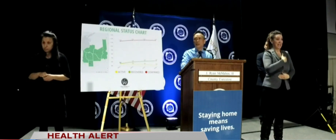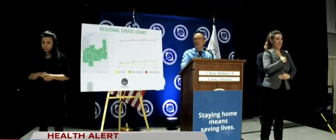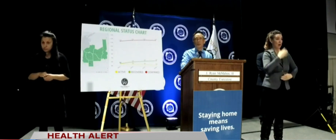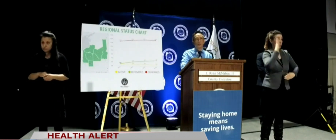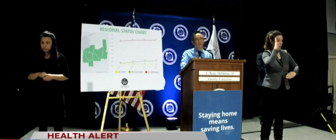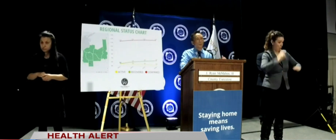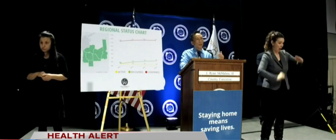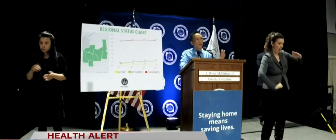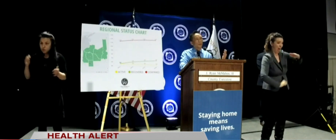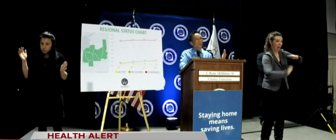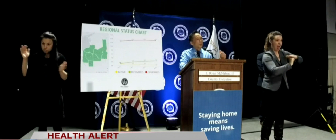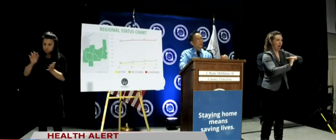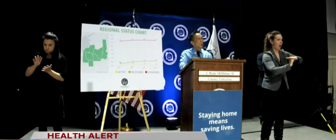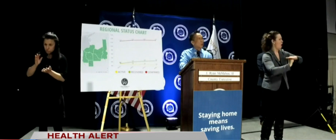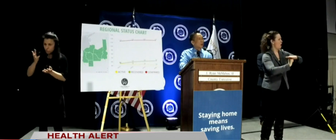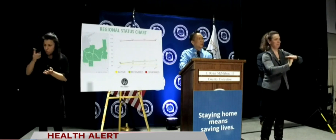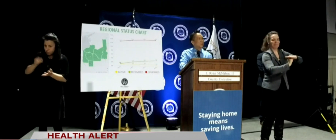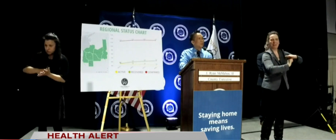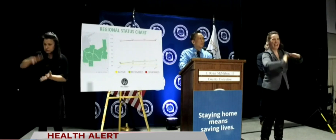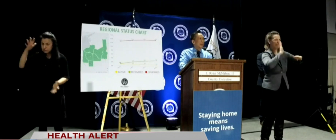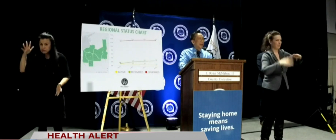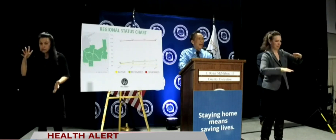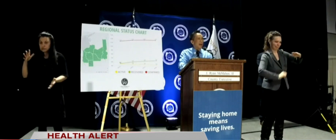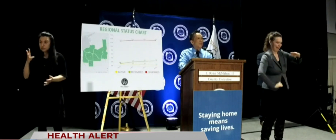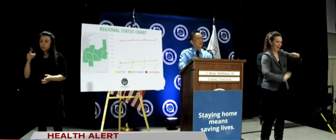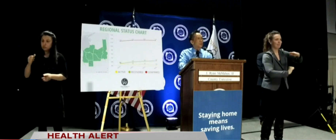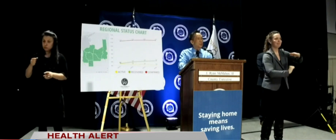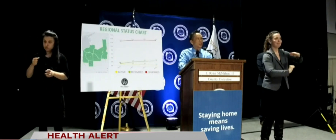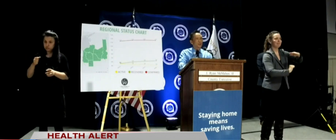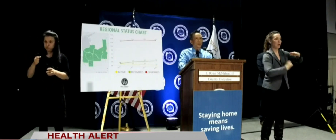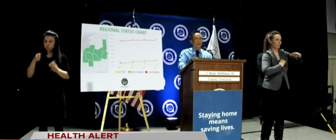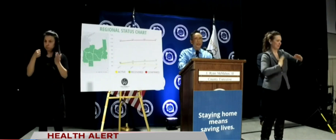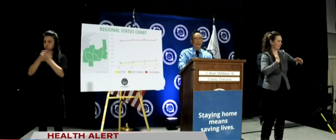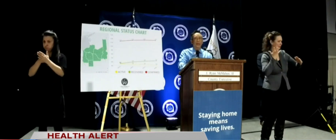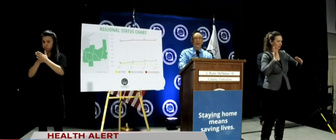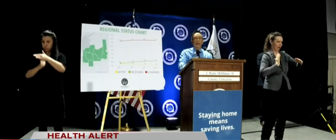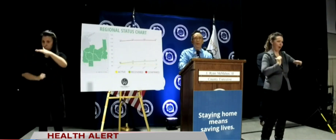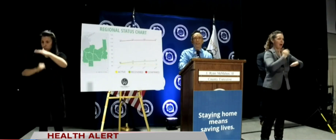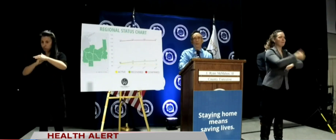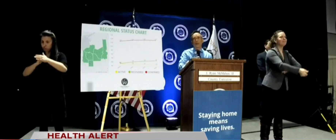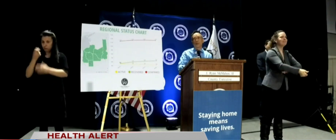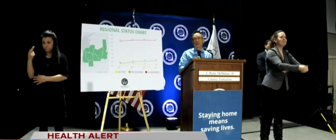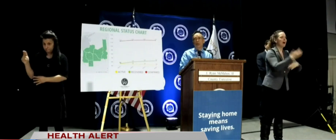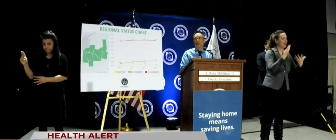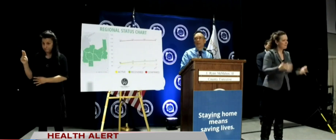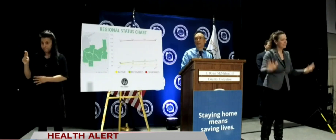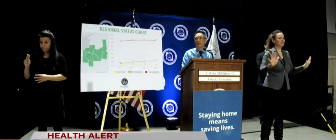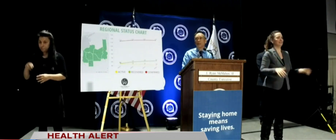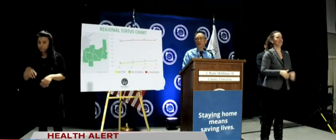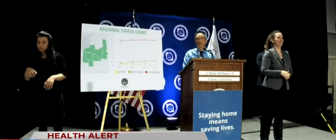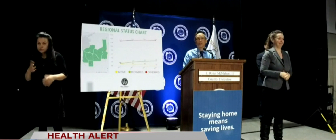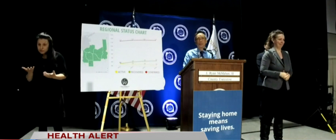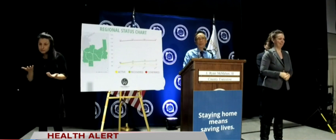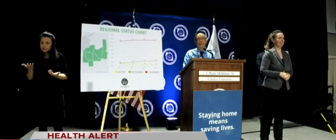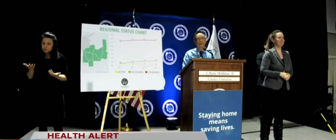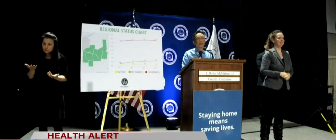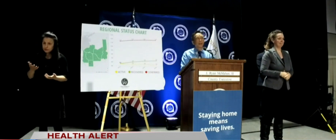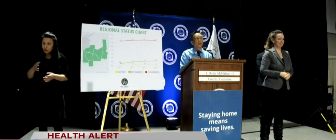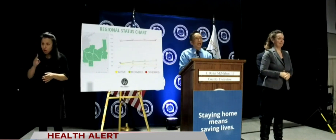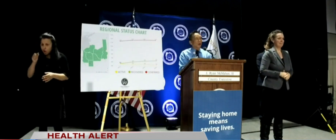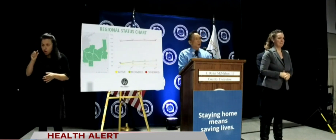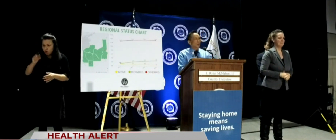average, we're having maybe about 1.5 admissions per day. We're anticipating over time that's going to